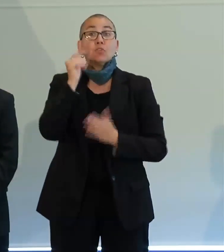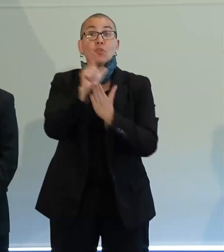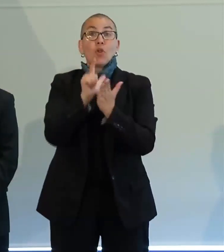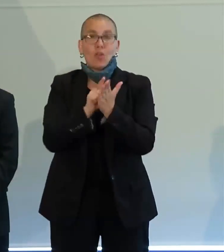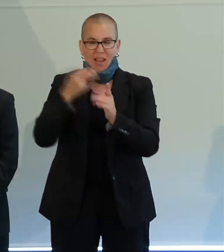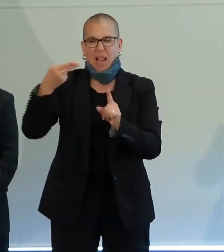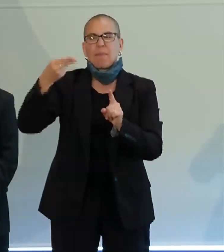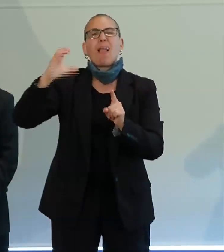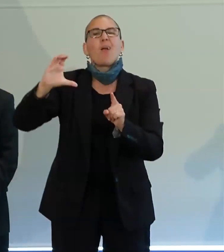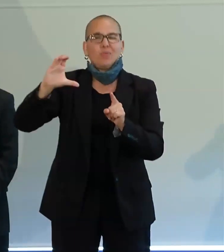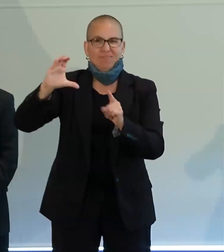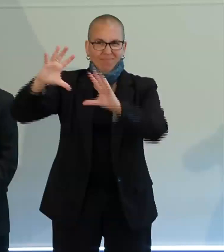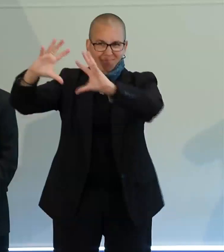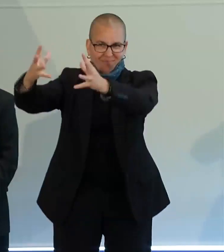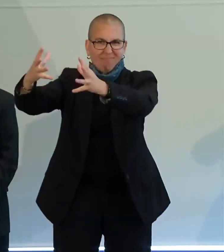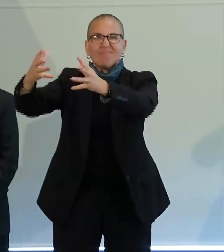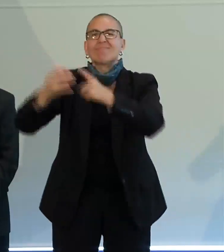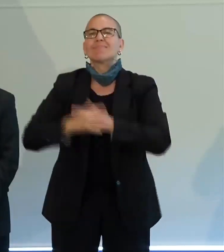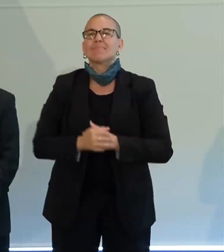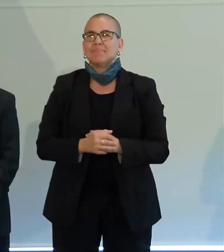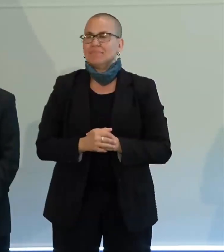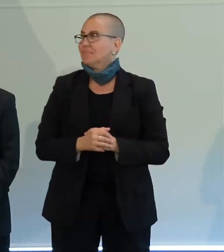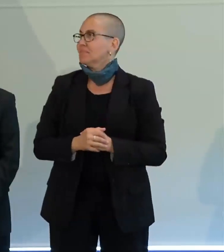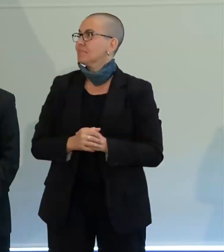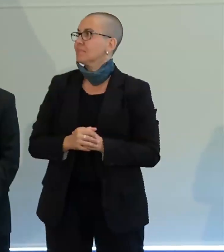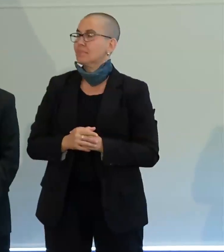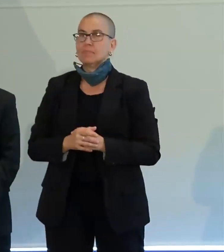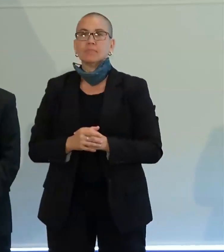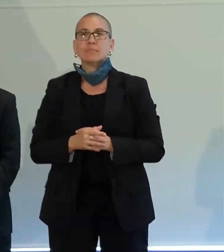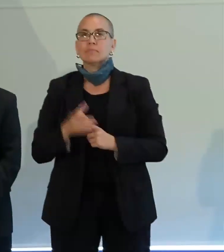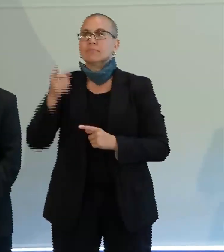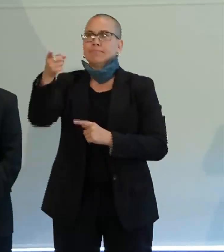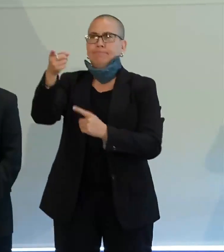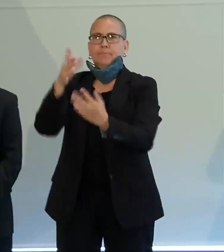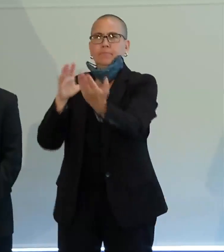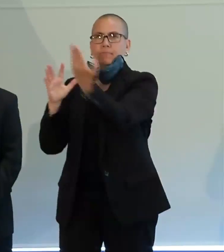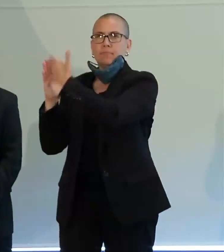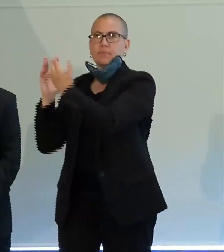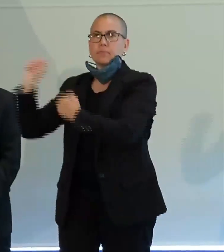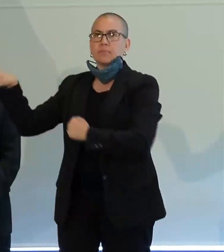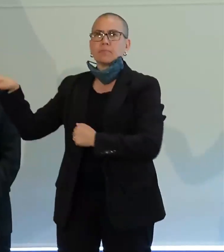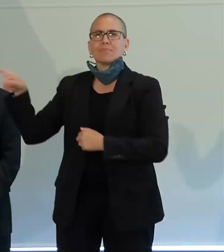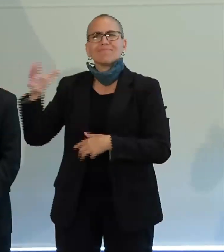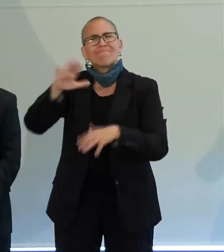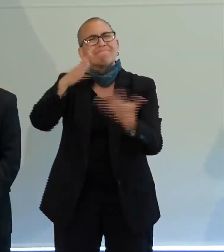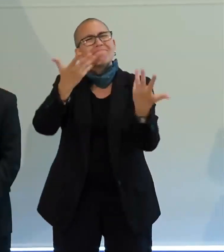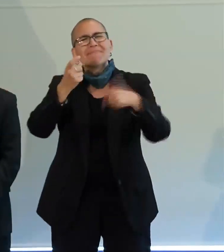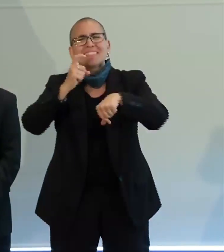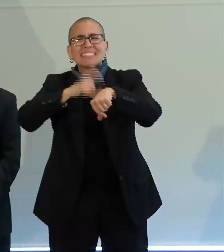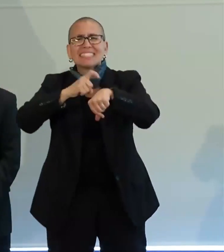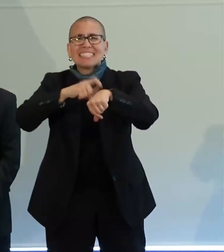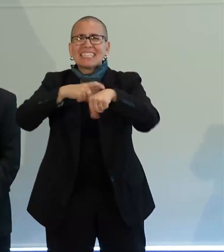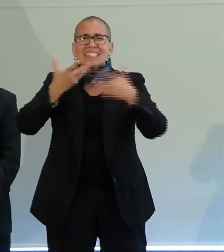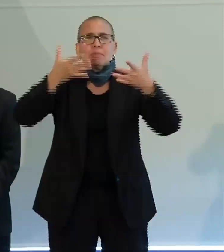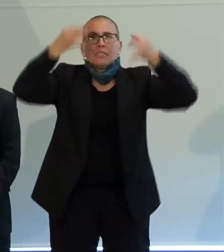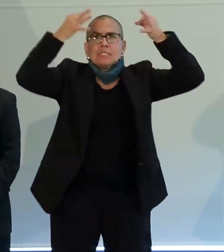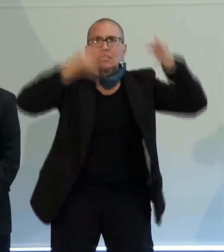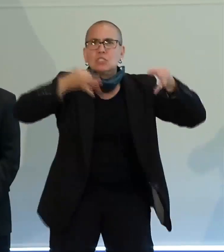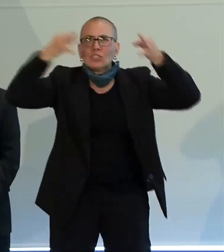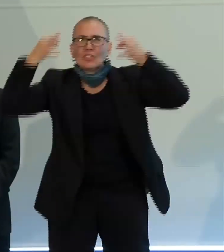We're working on this thing together. In terms of the timing of this decision, I know the